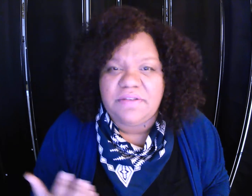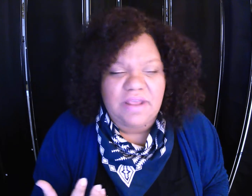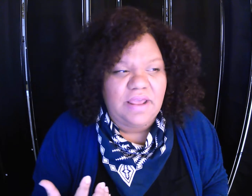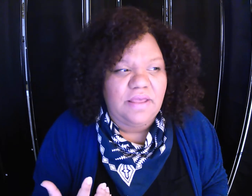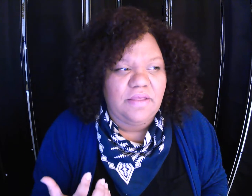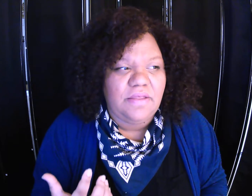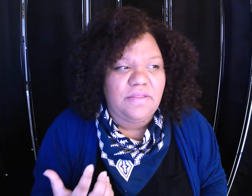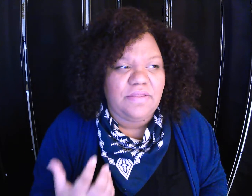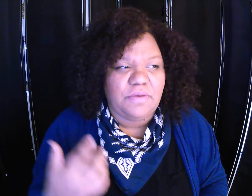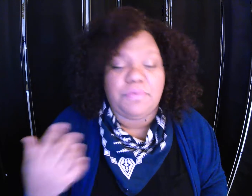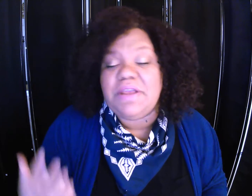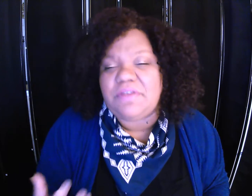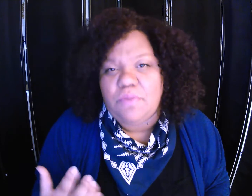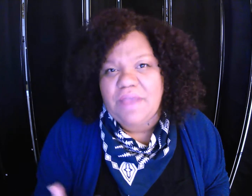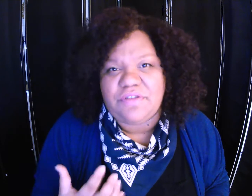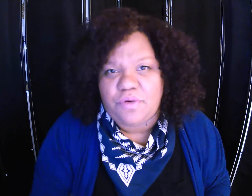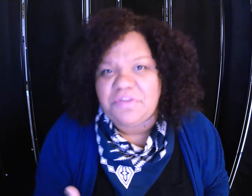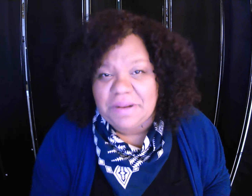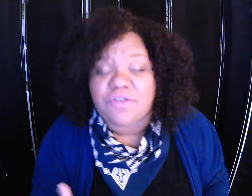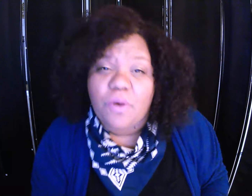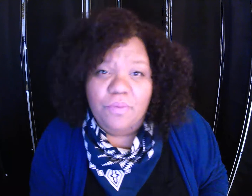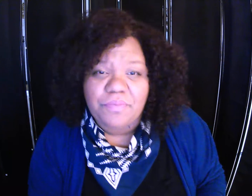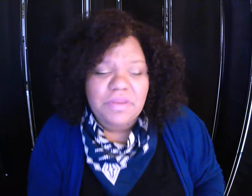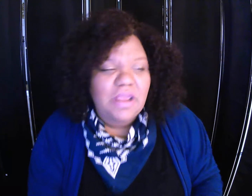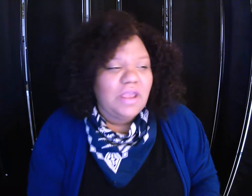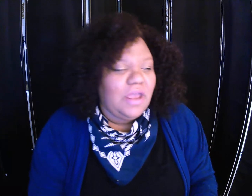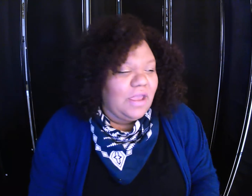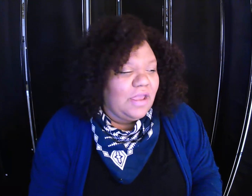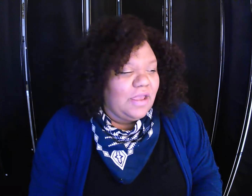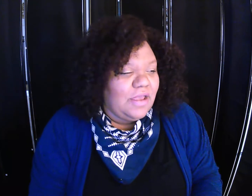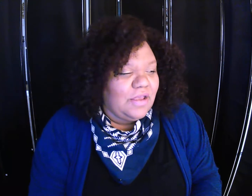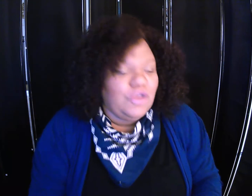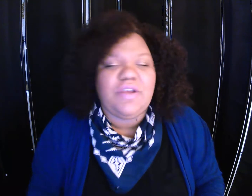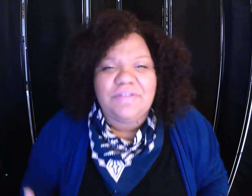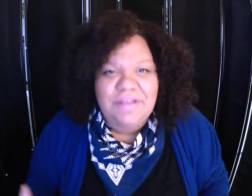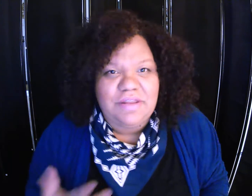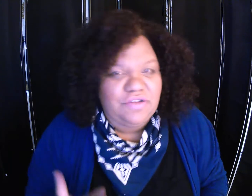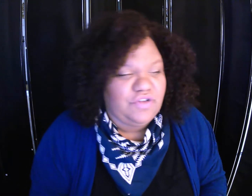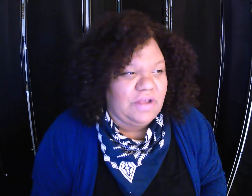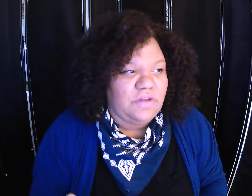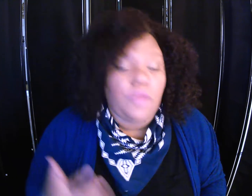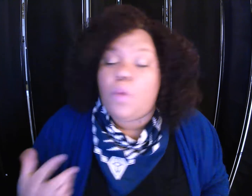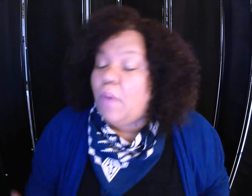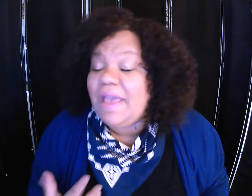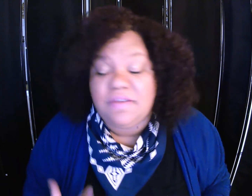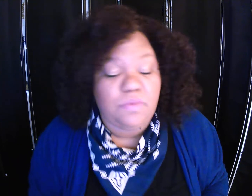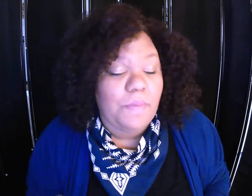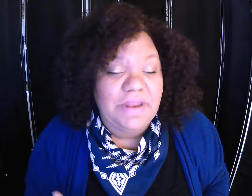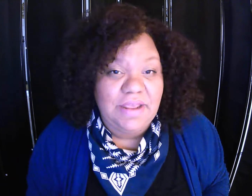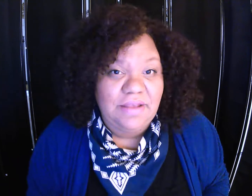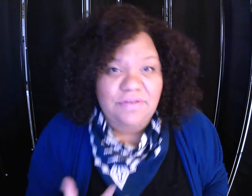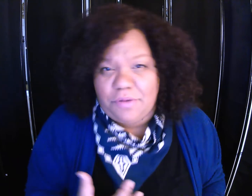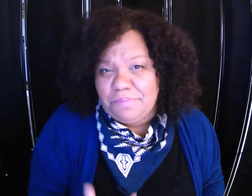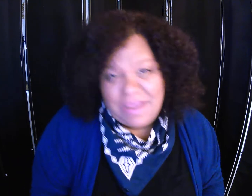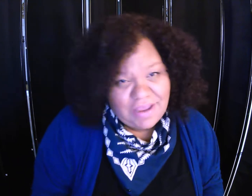it the reason why the story's being told. You can see that it's just the way this woman is, her being,